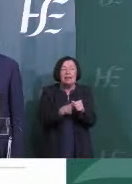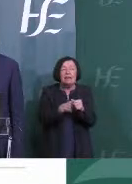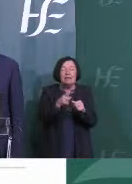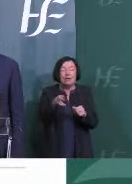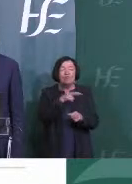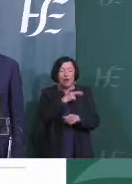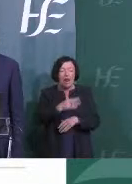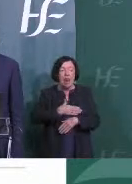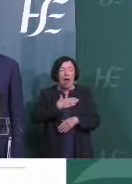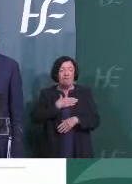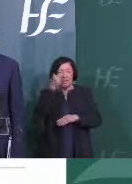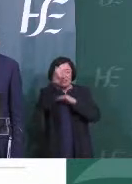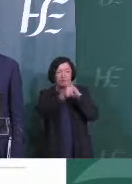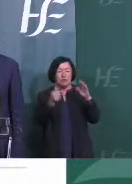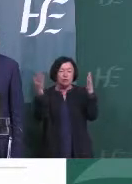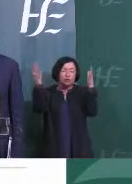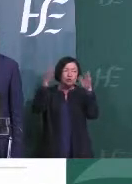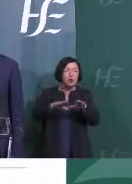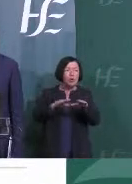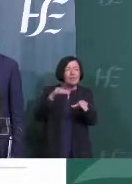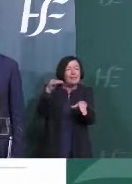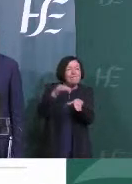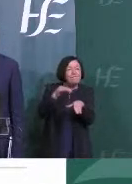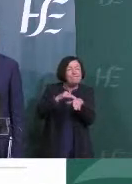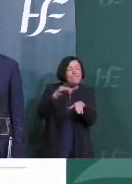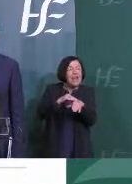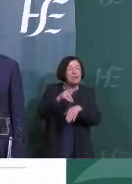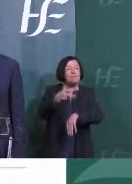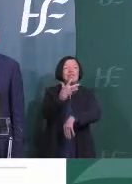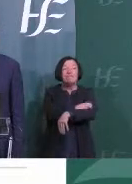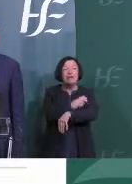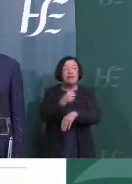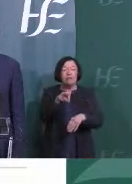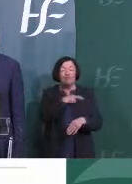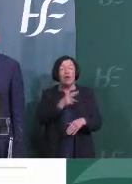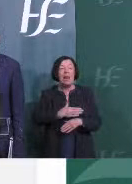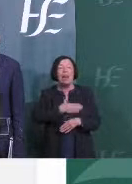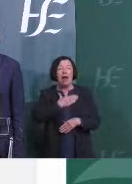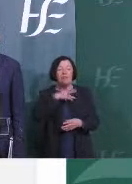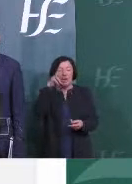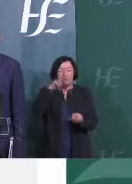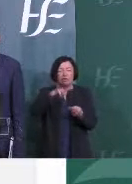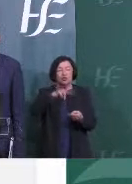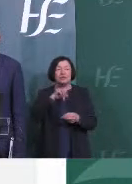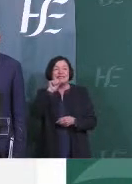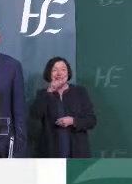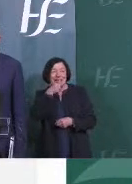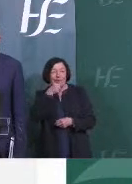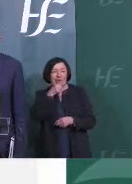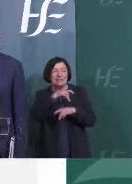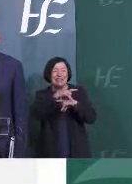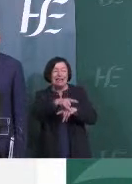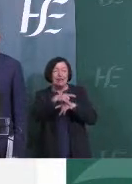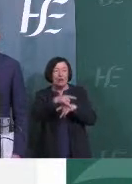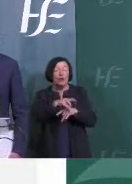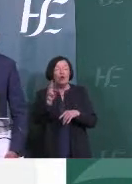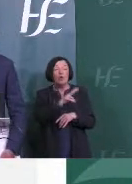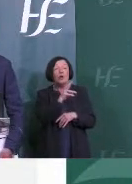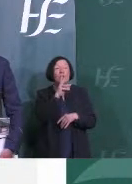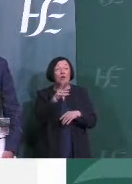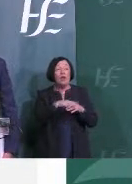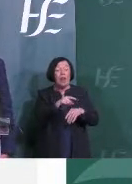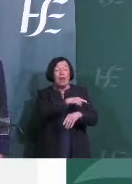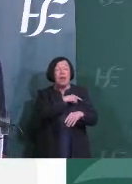life experience demonstrating the effectiveness of the vaccine in real life in reducing serious harm. Quick word about